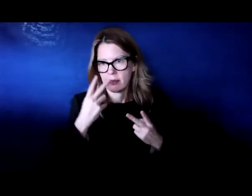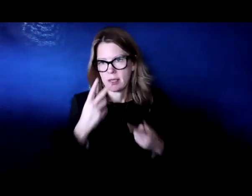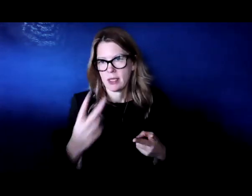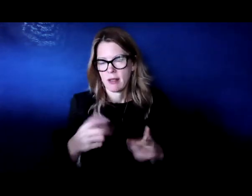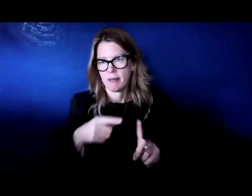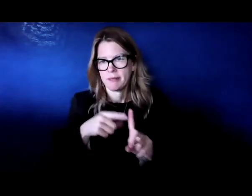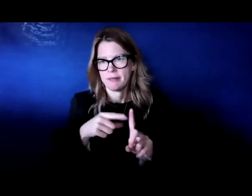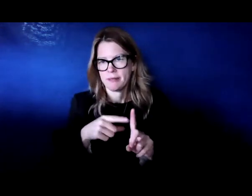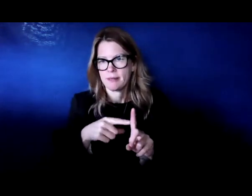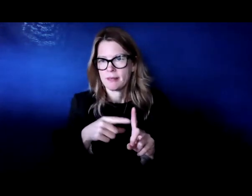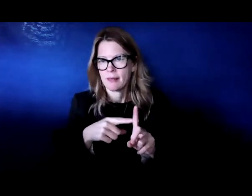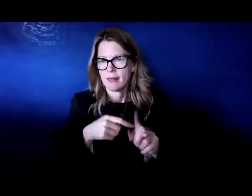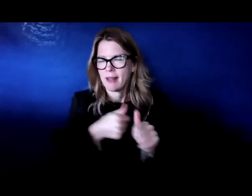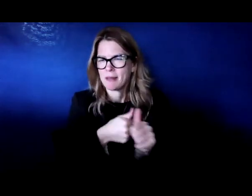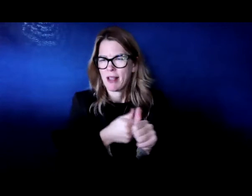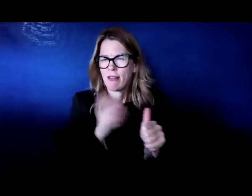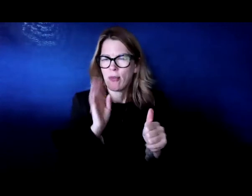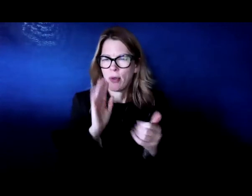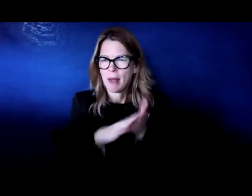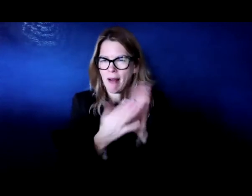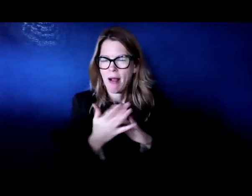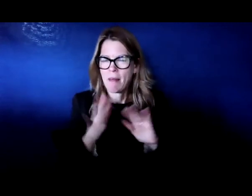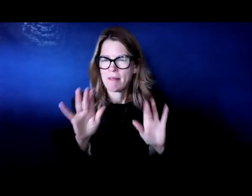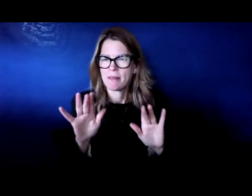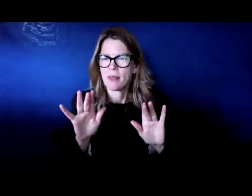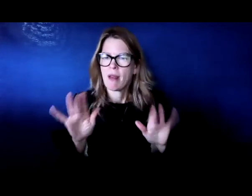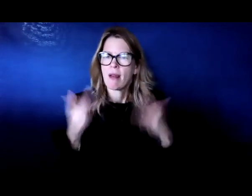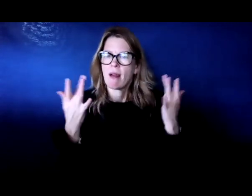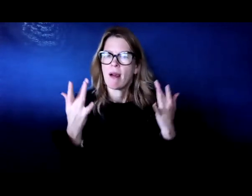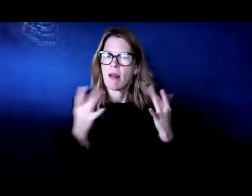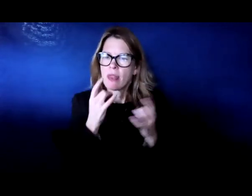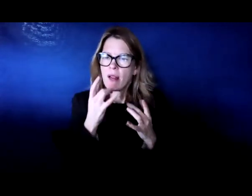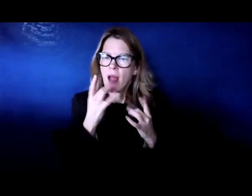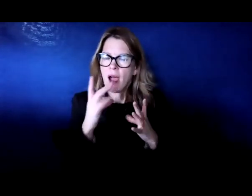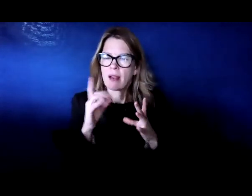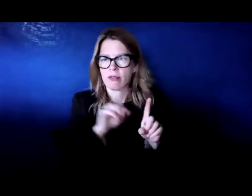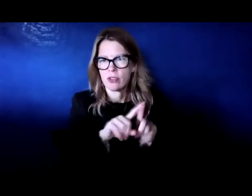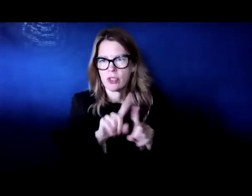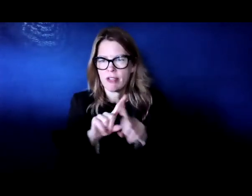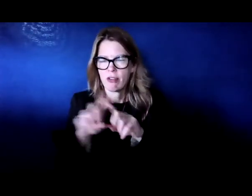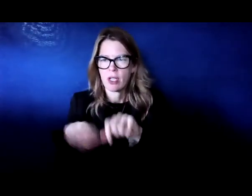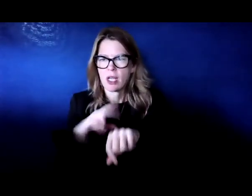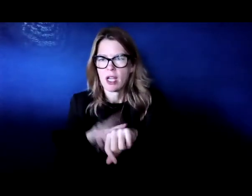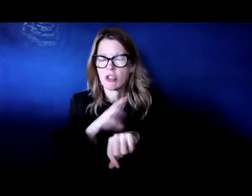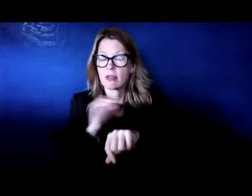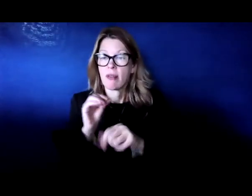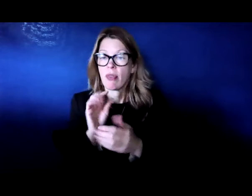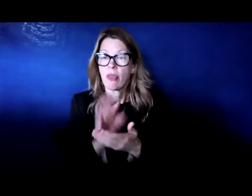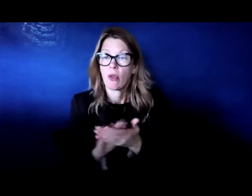the nations, and the glory of your people Israel.